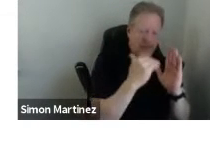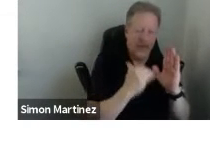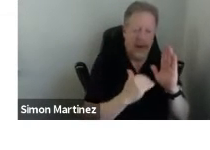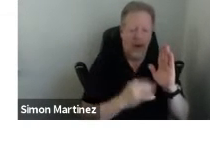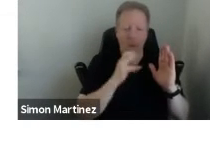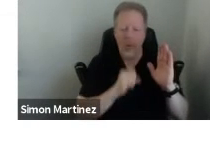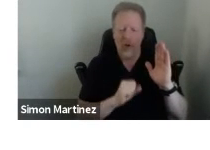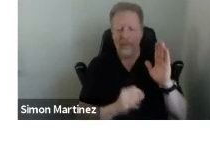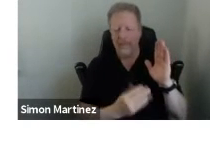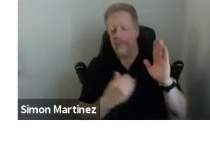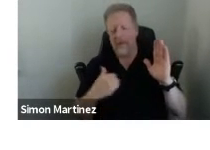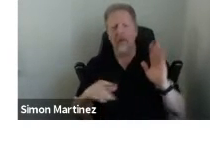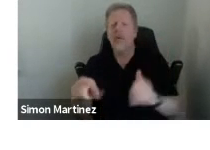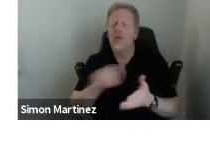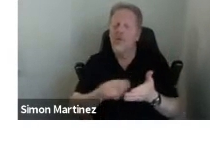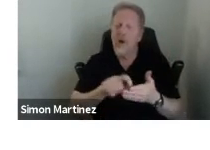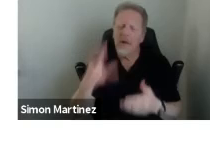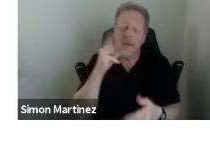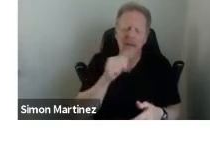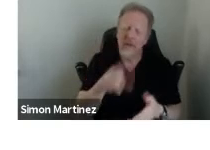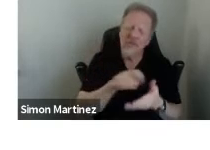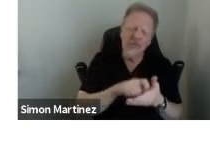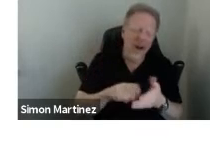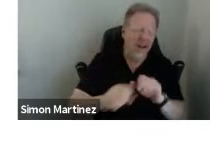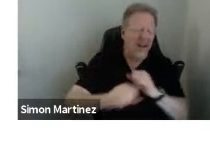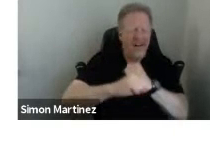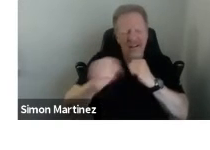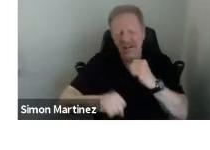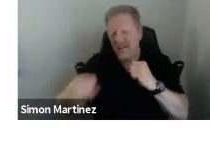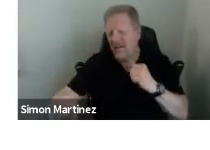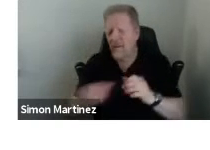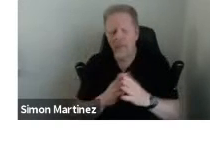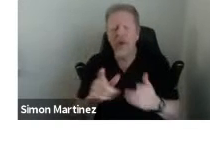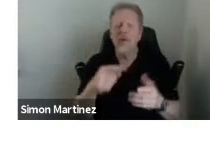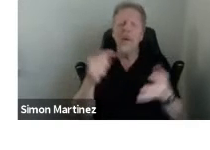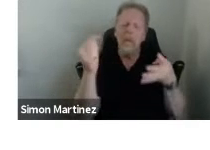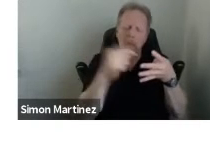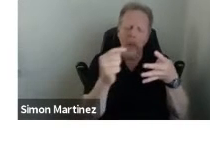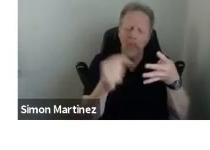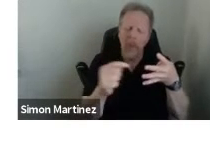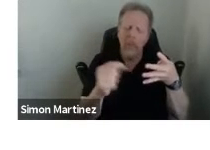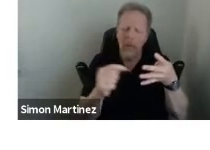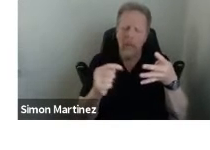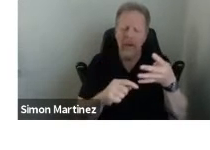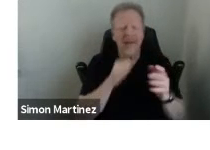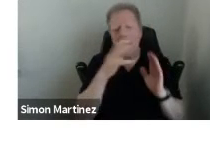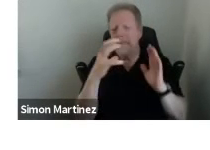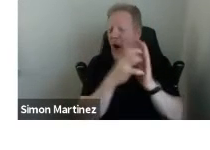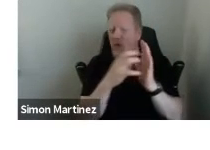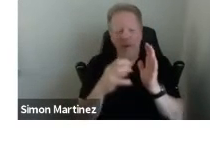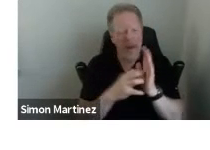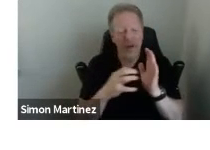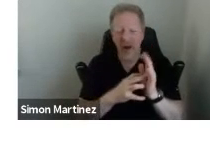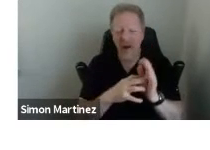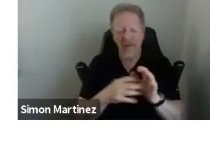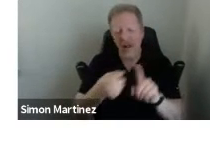you're not writing a novel or a book, you know, you write bullets and not paragraphs. And just